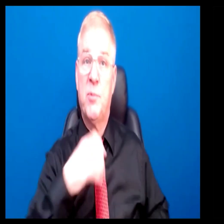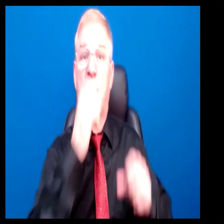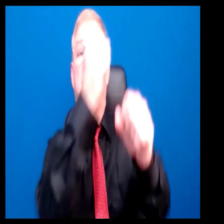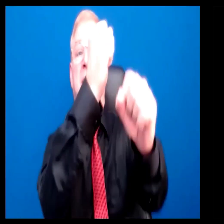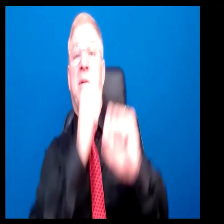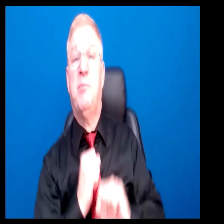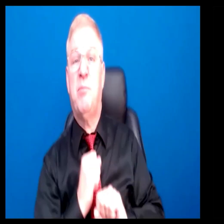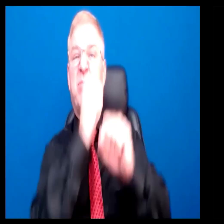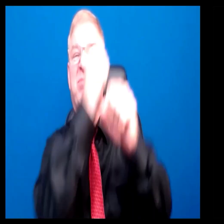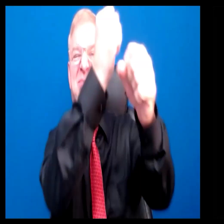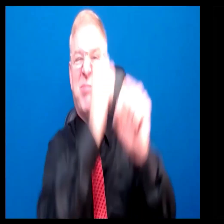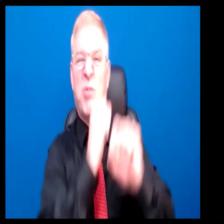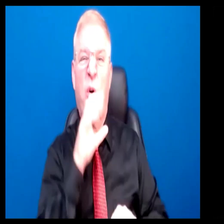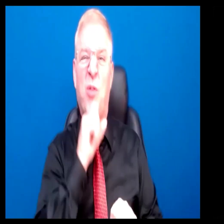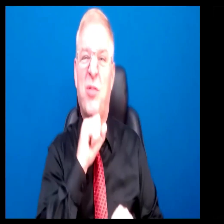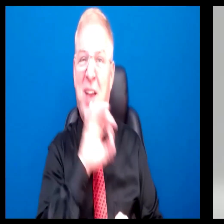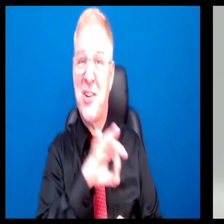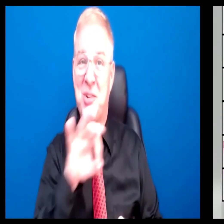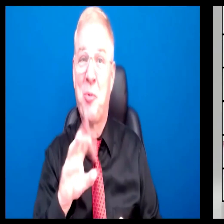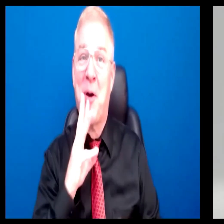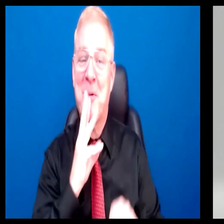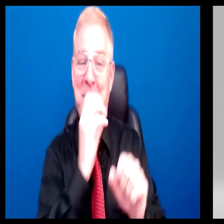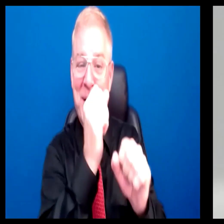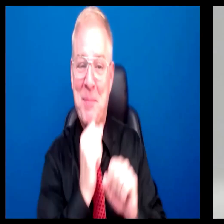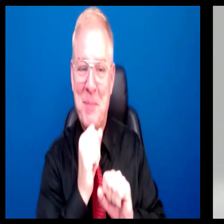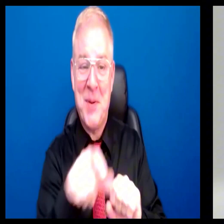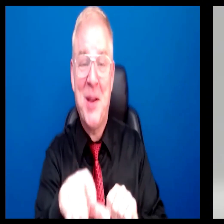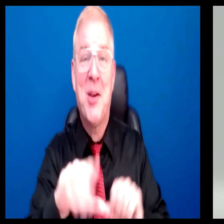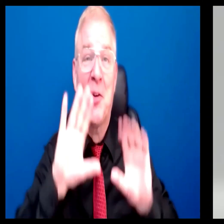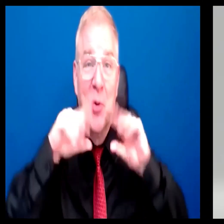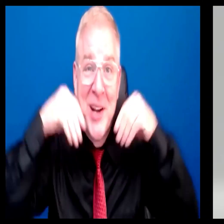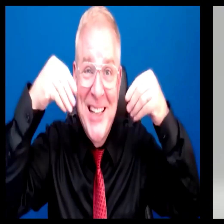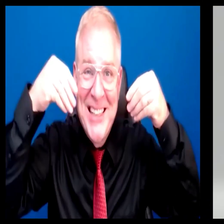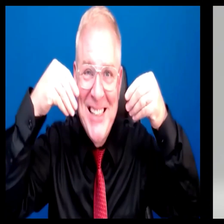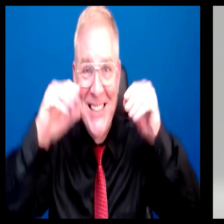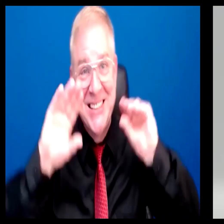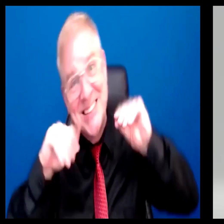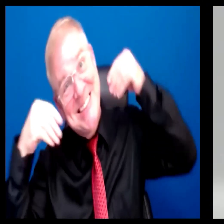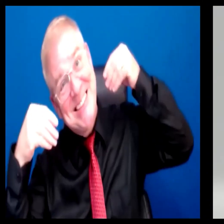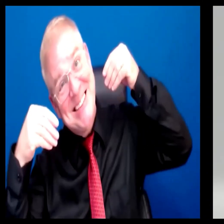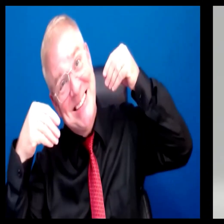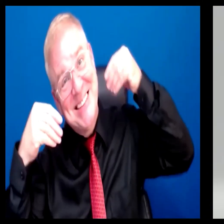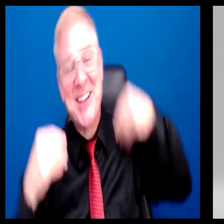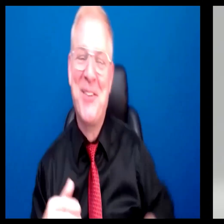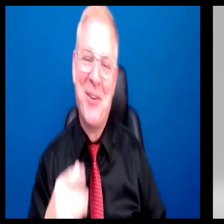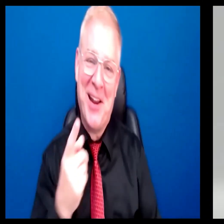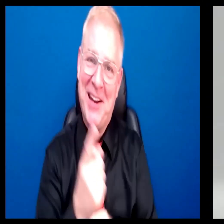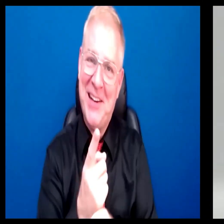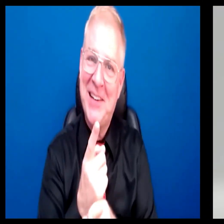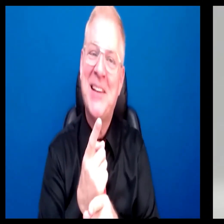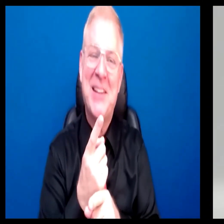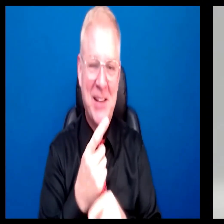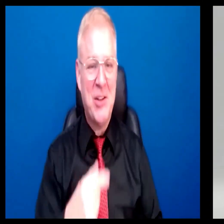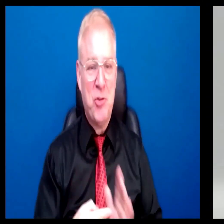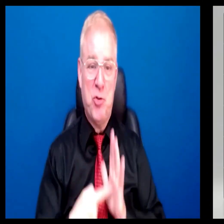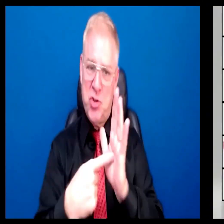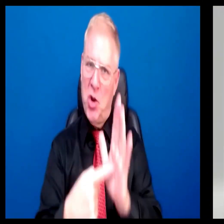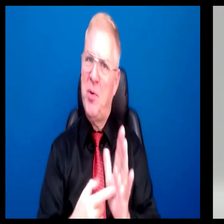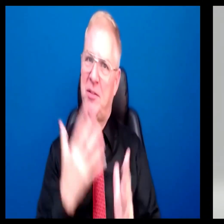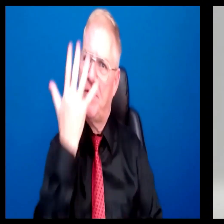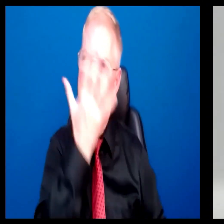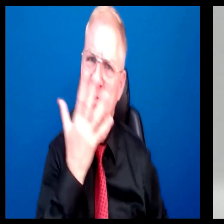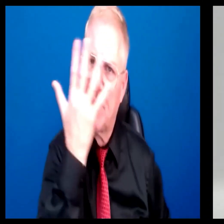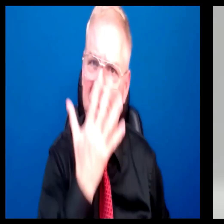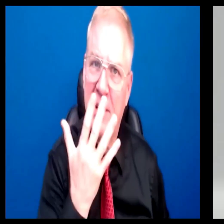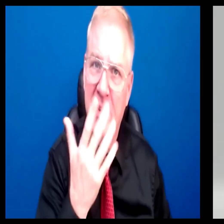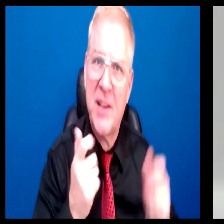Pump could be old-fashioned water pump. Grin, right? You show